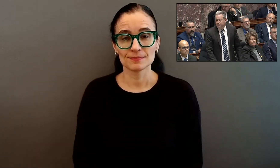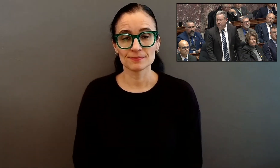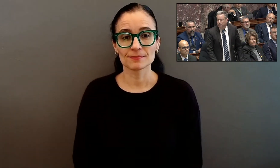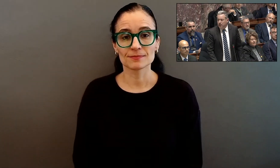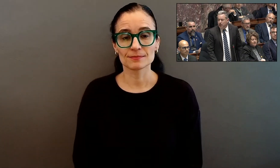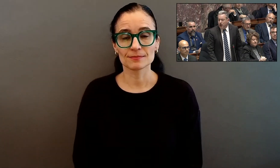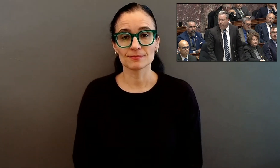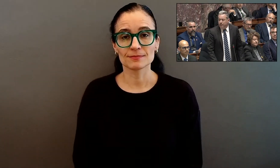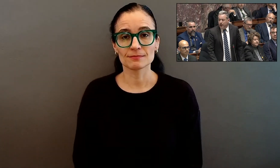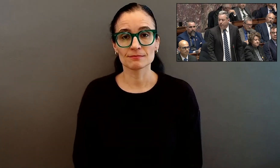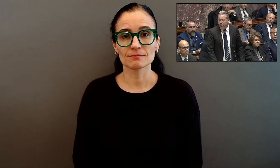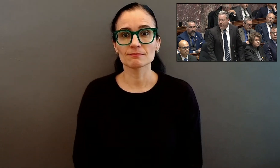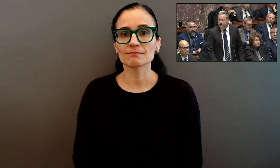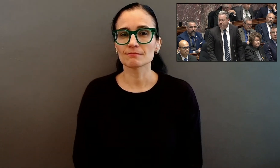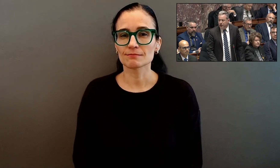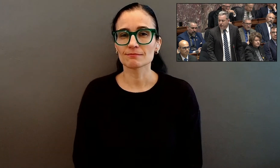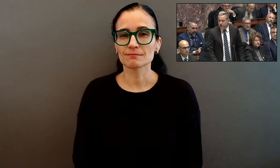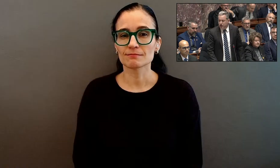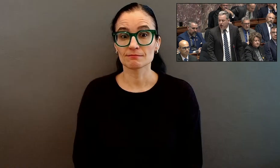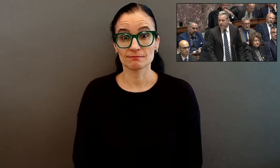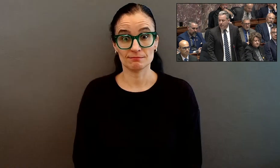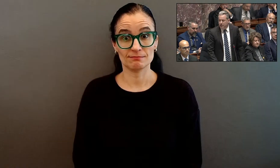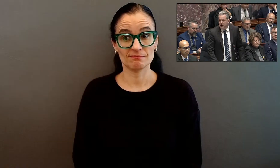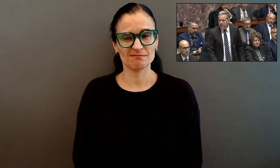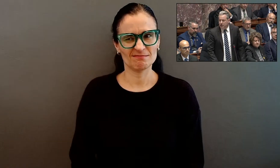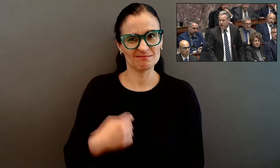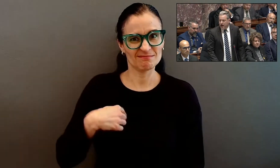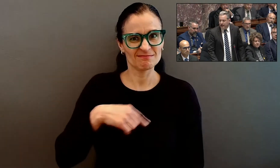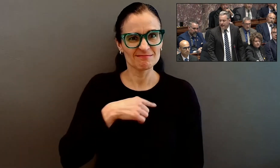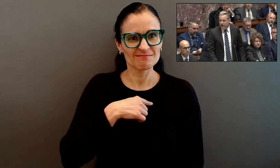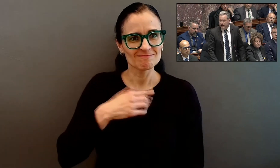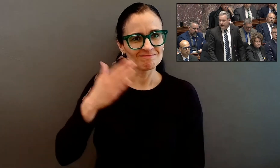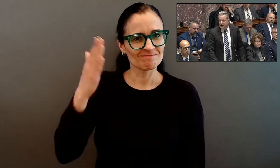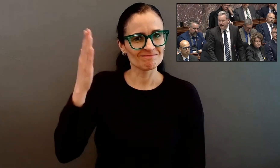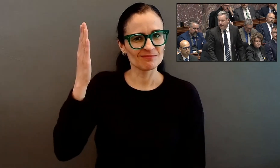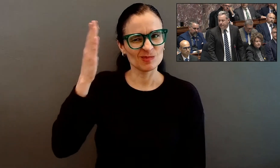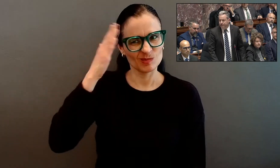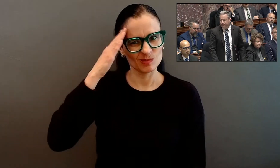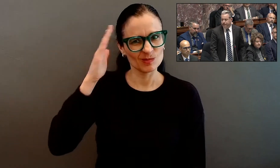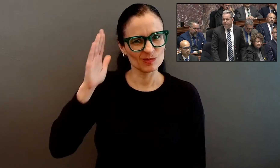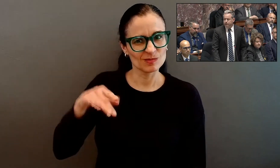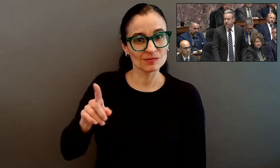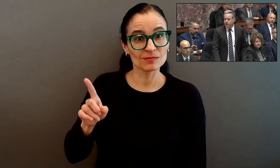Premier helped Michael Bryant secure the job at Legal Aid BC.